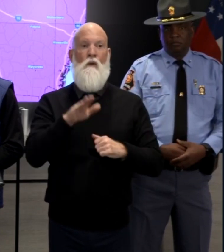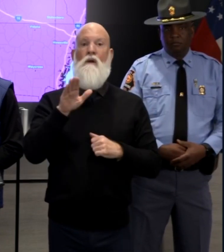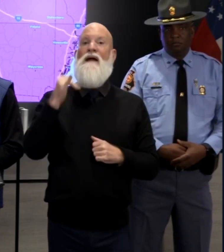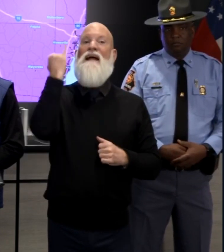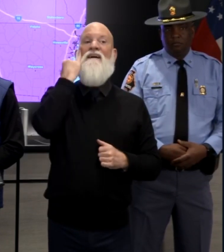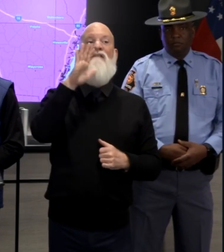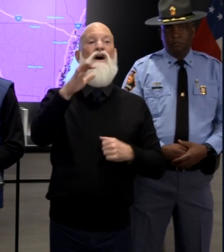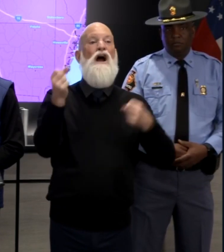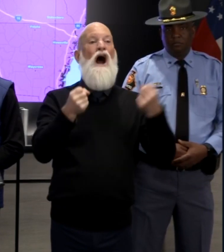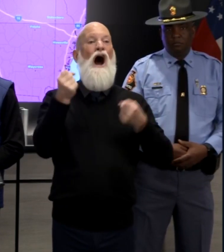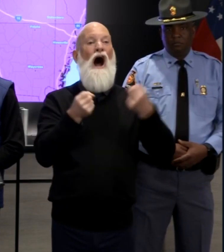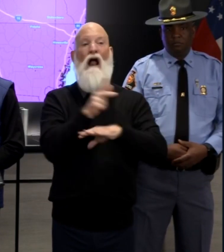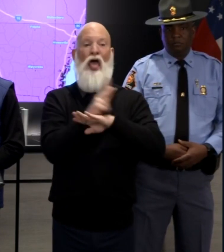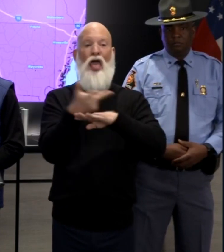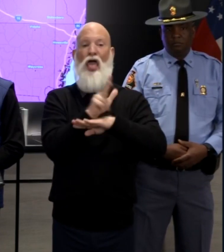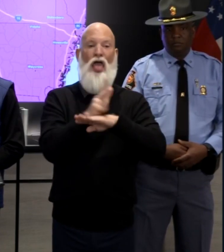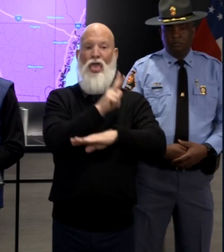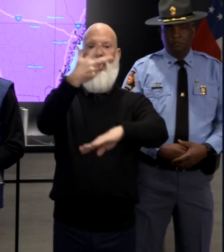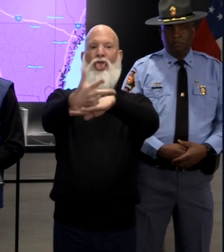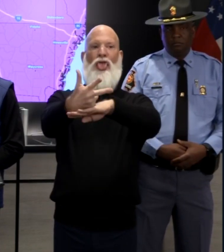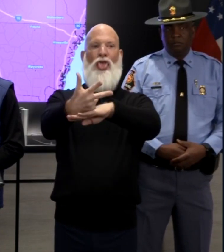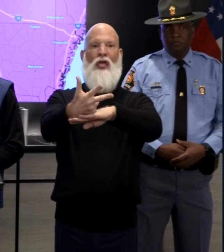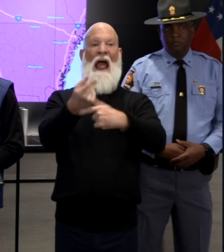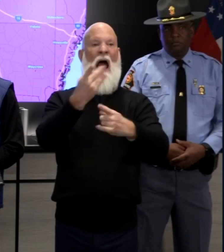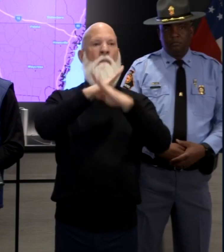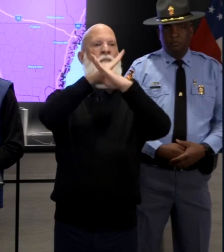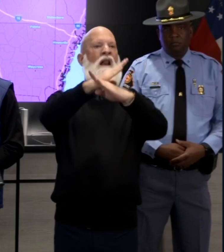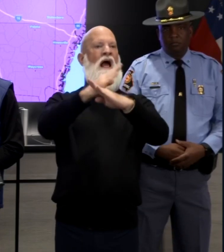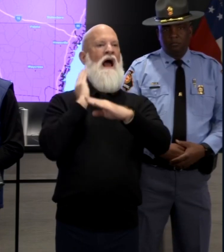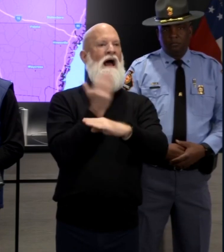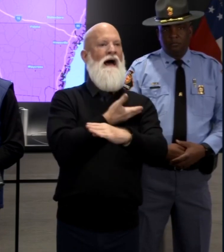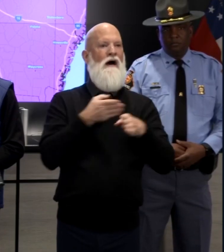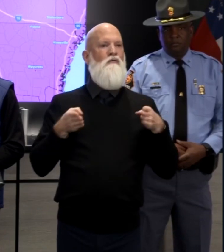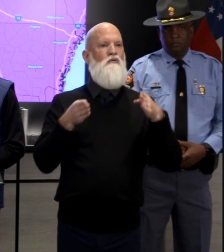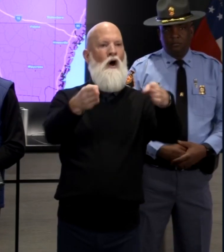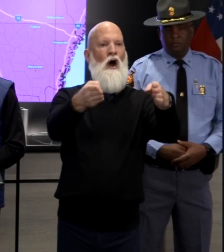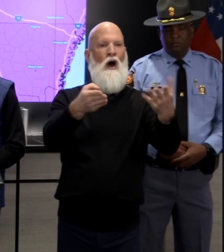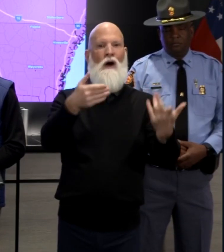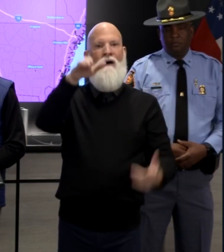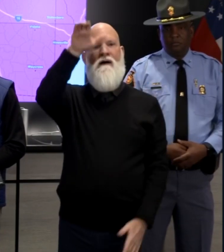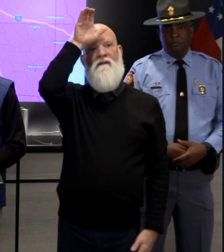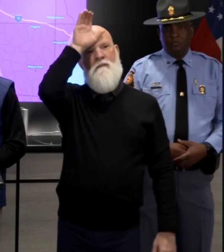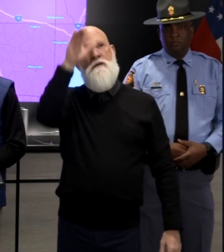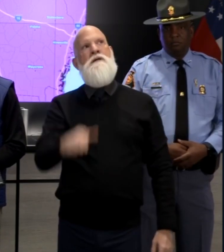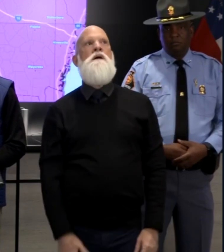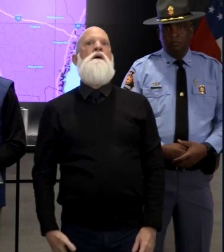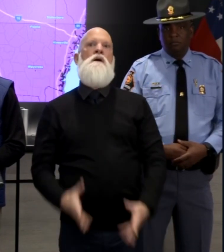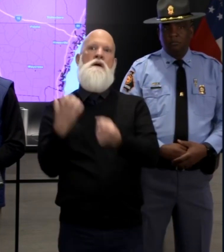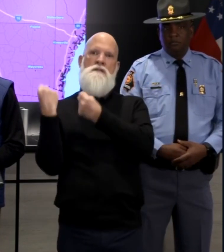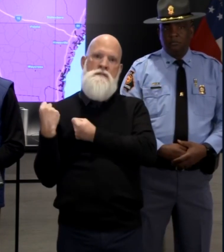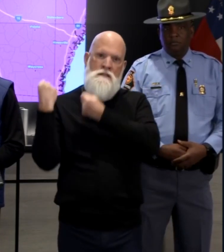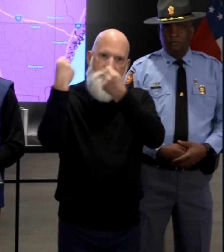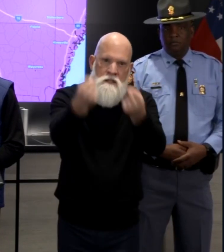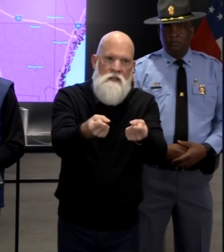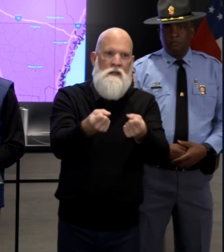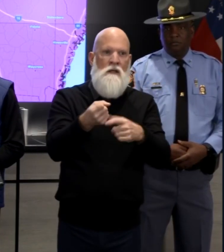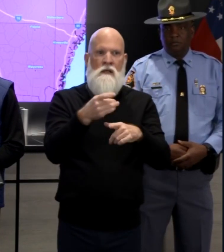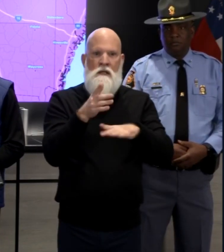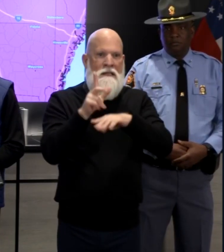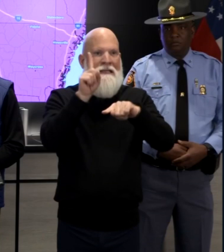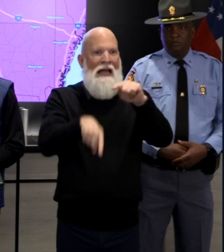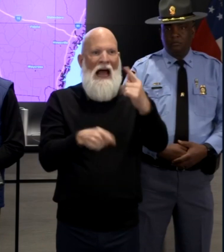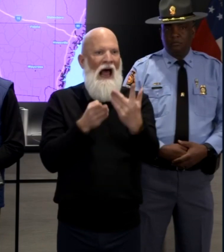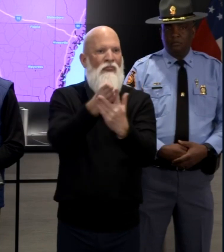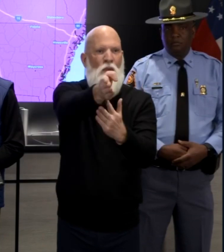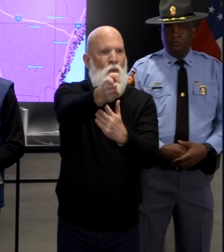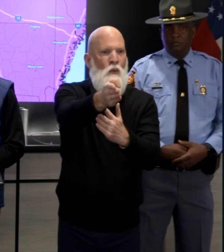get to where you're going to be for the next day or two by early this afternoon, and give the Department of Transportation